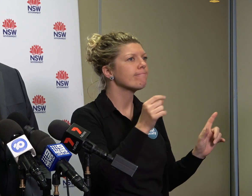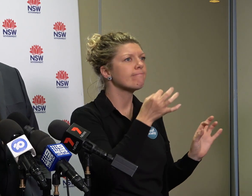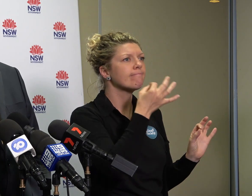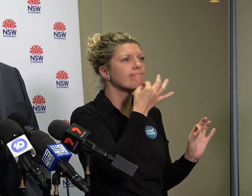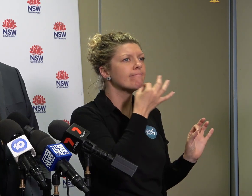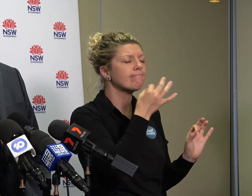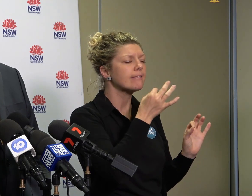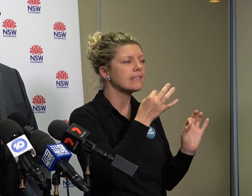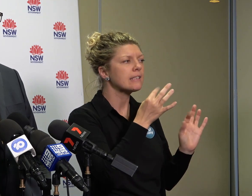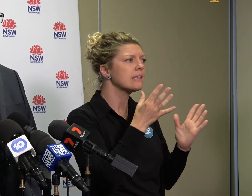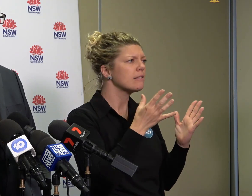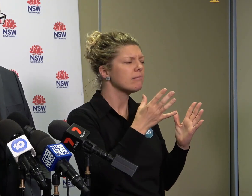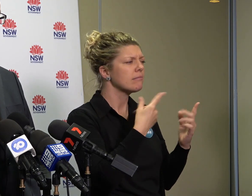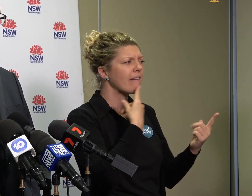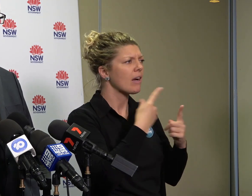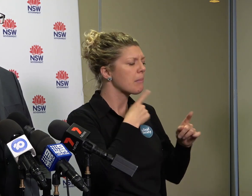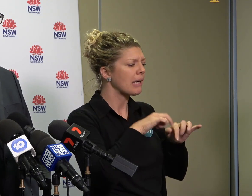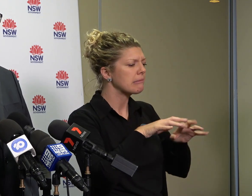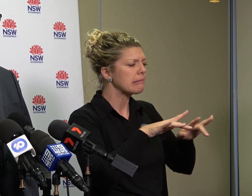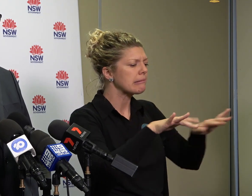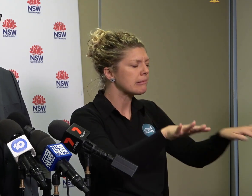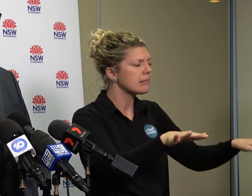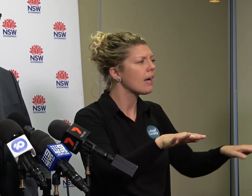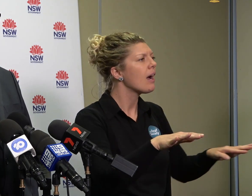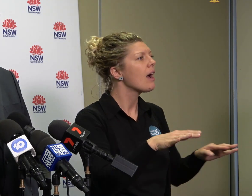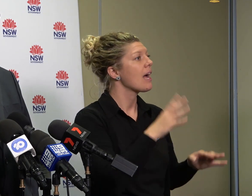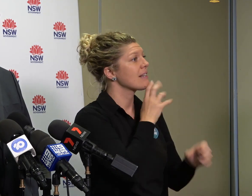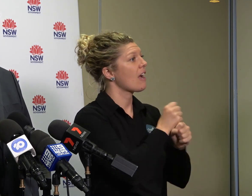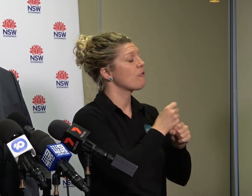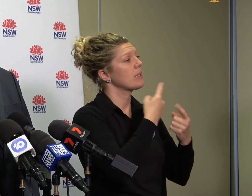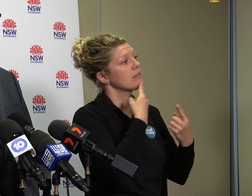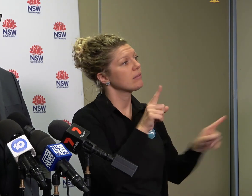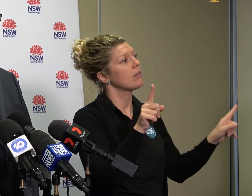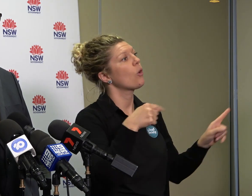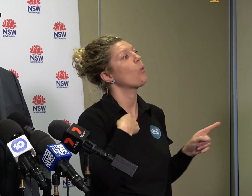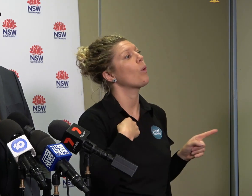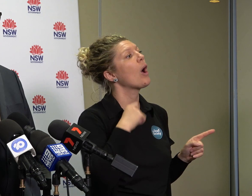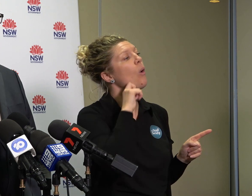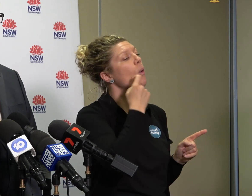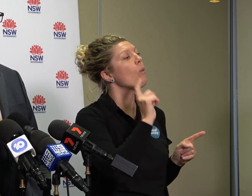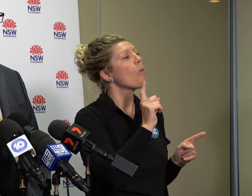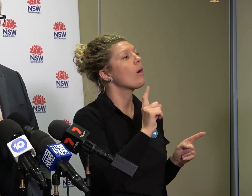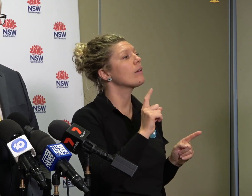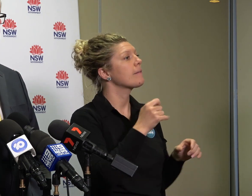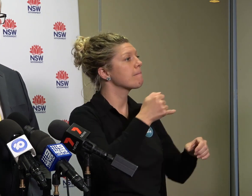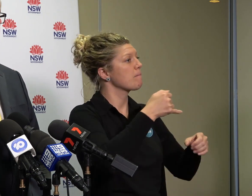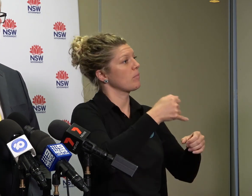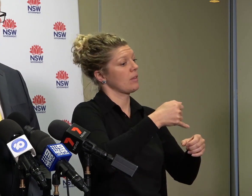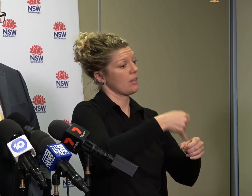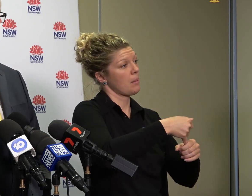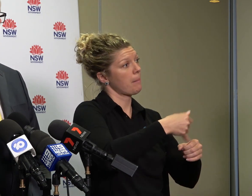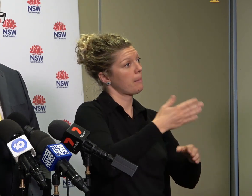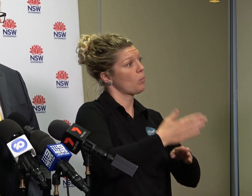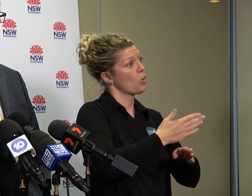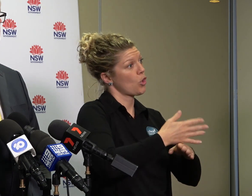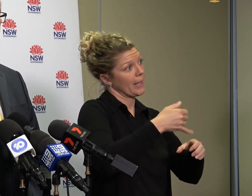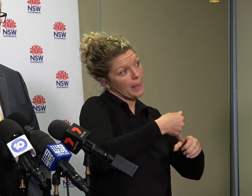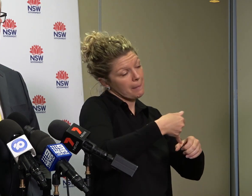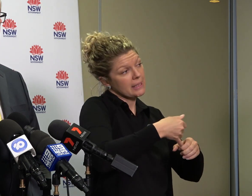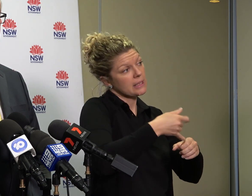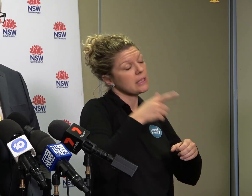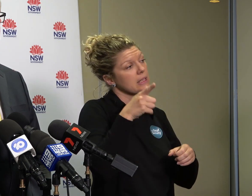in the overall coronavirus issue. The government announced that we were extending pharmacists' capacity to